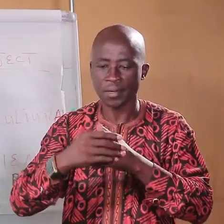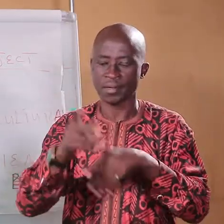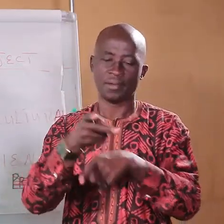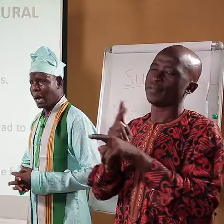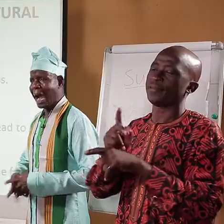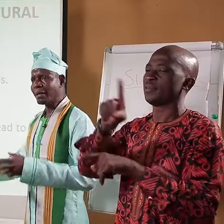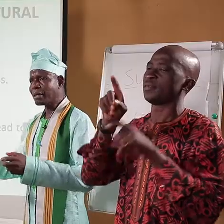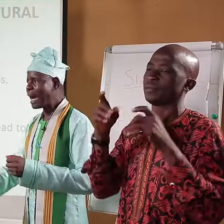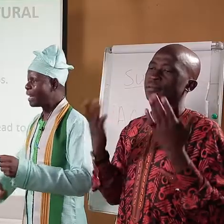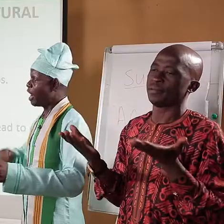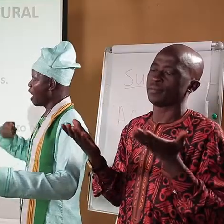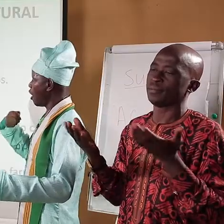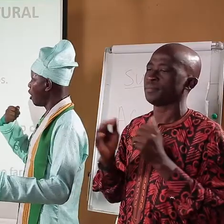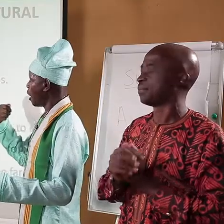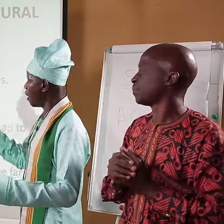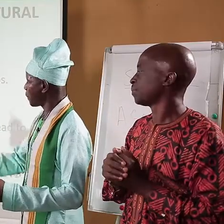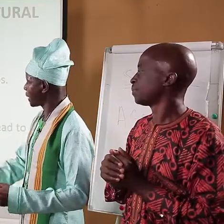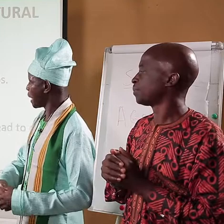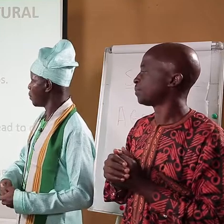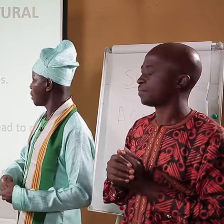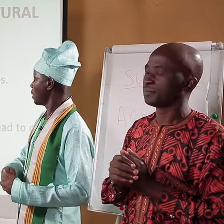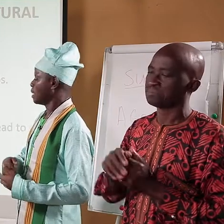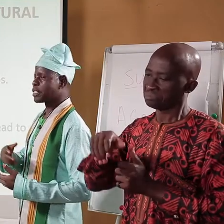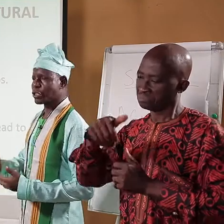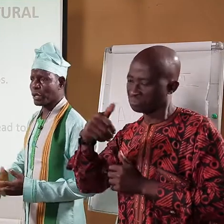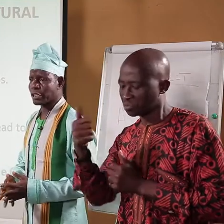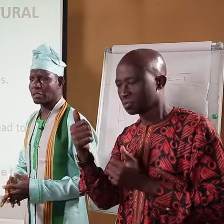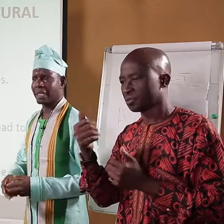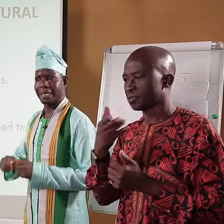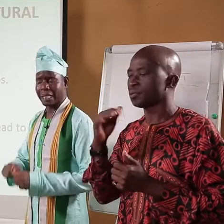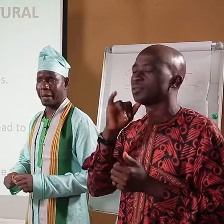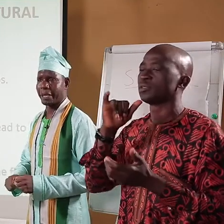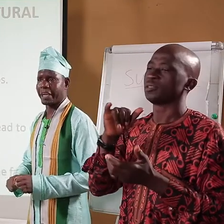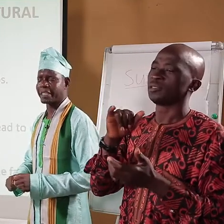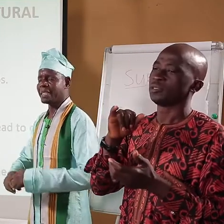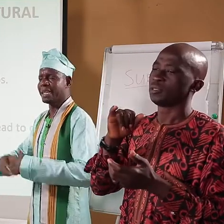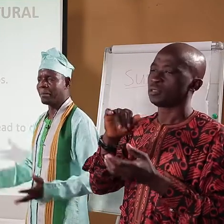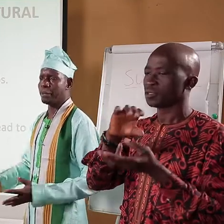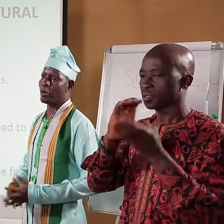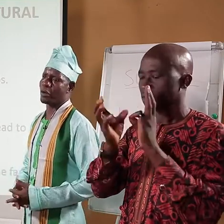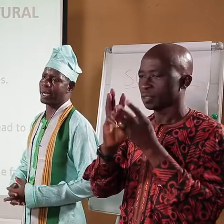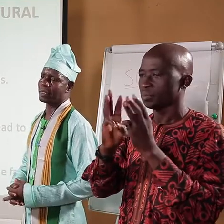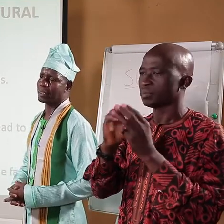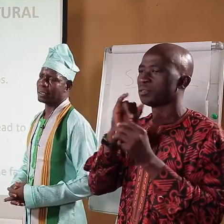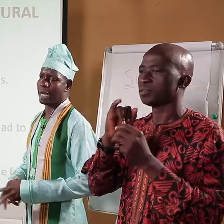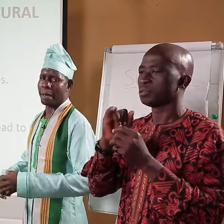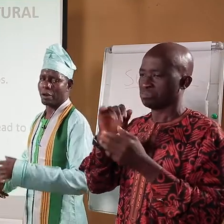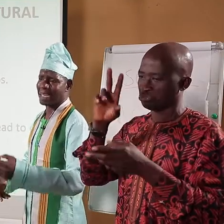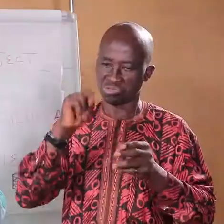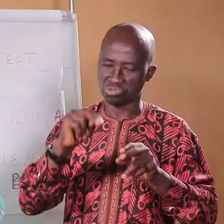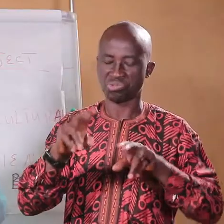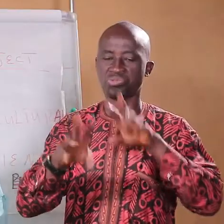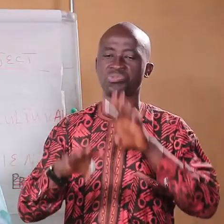loan? Another unpredictable situation in climate is there may be no rain,